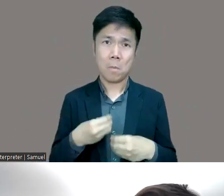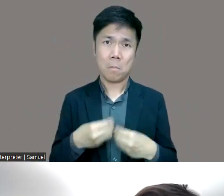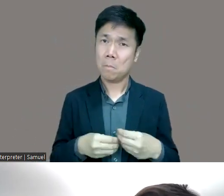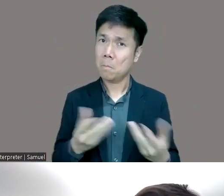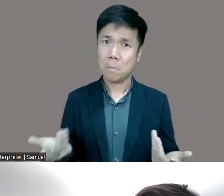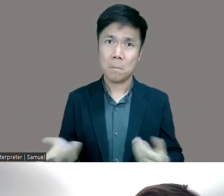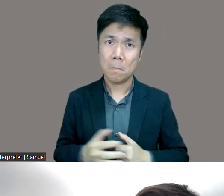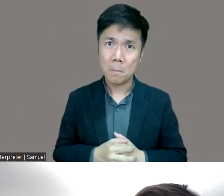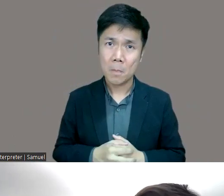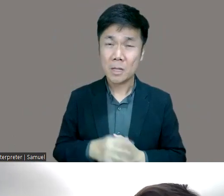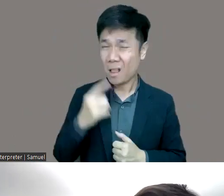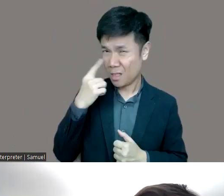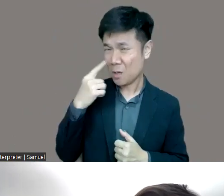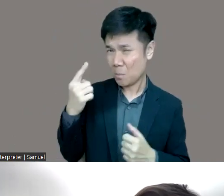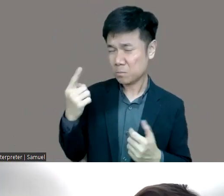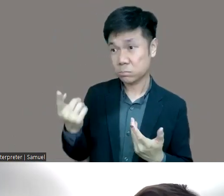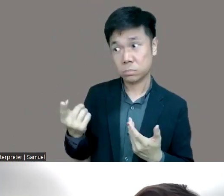it is really challenging.